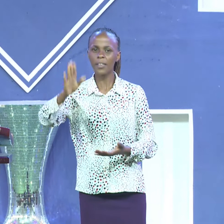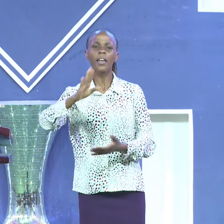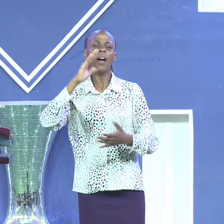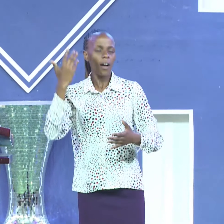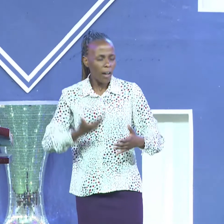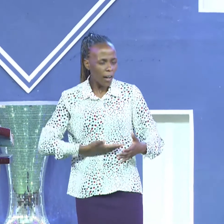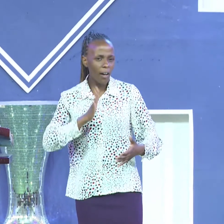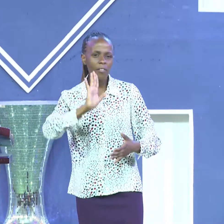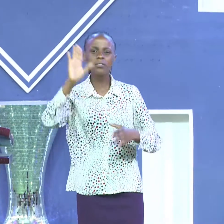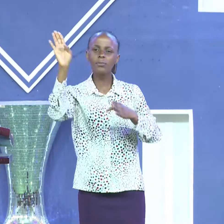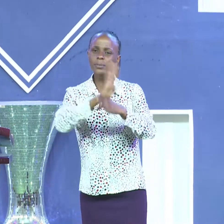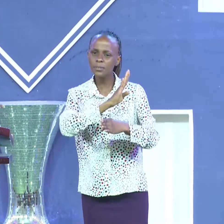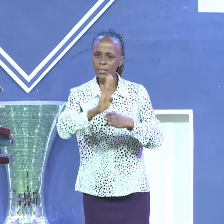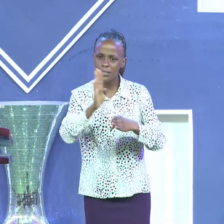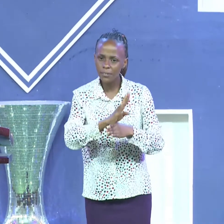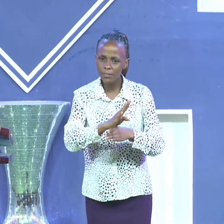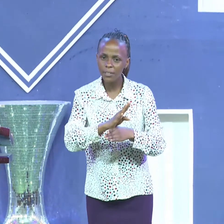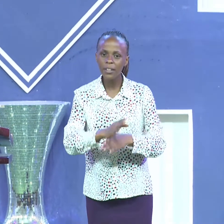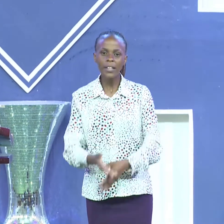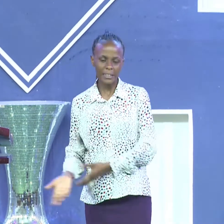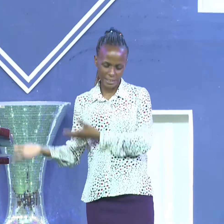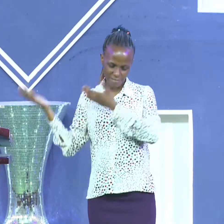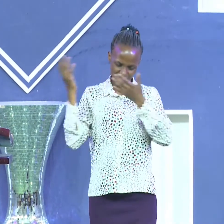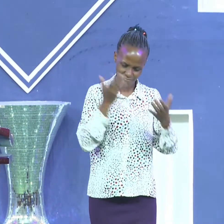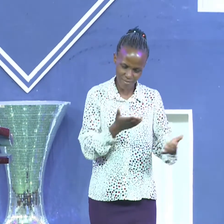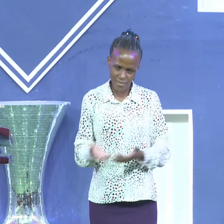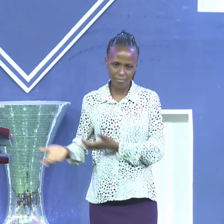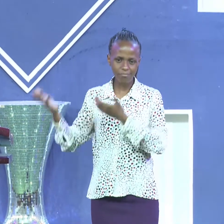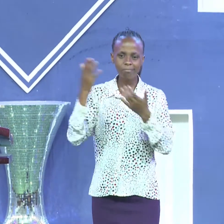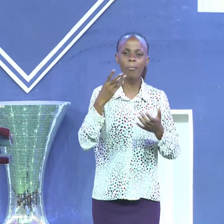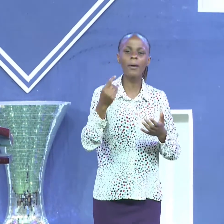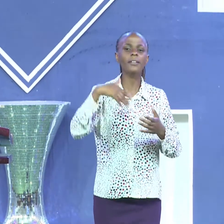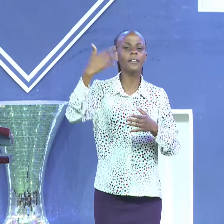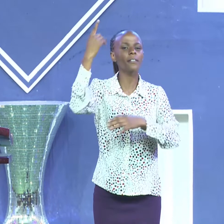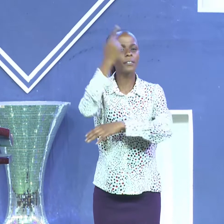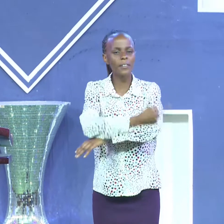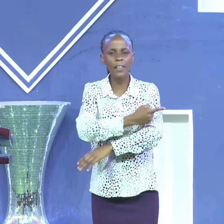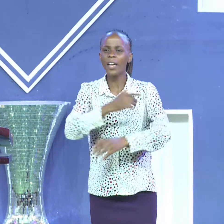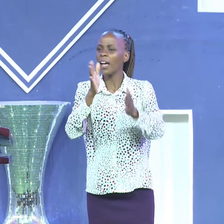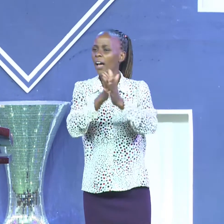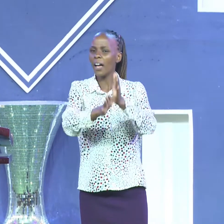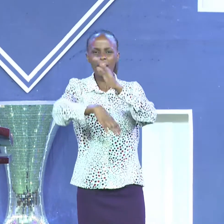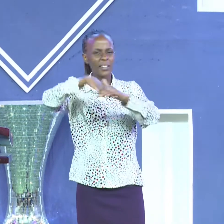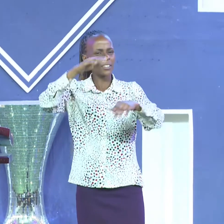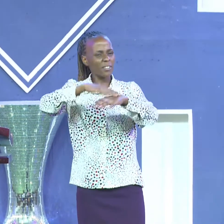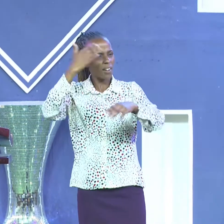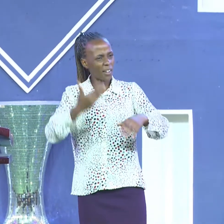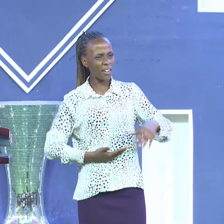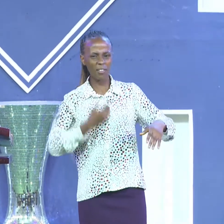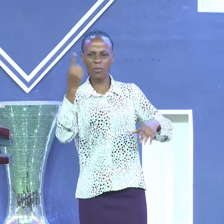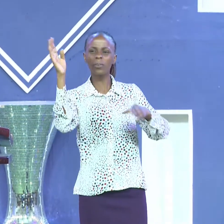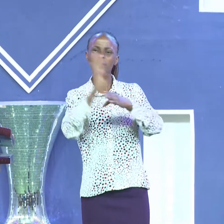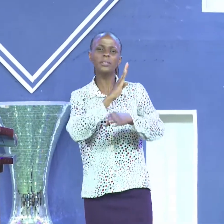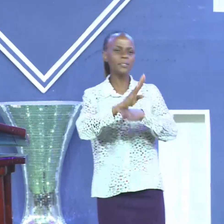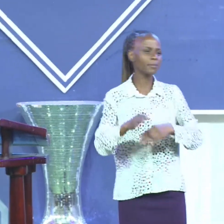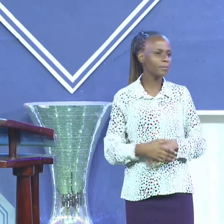wealthy, that you may have businesses that bring in income every day, that you may not have